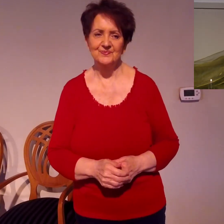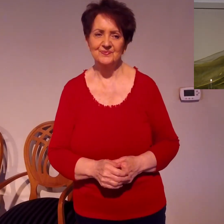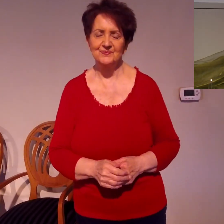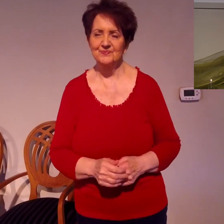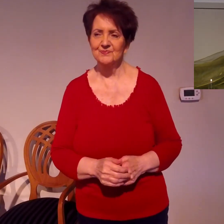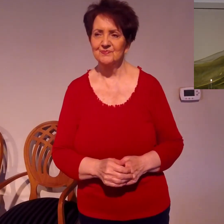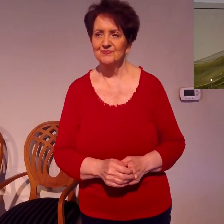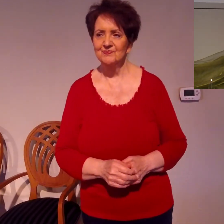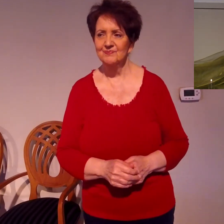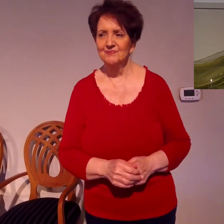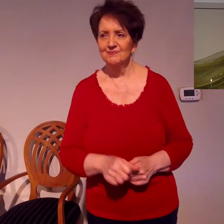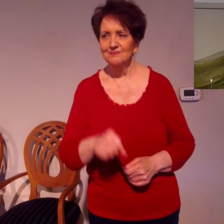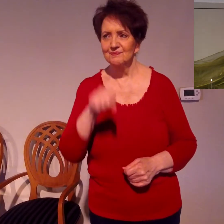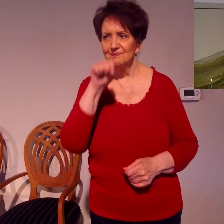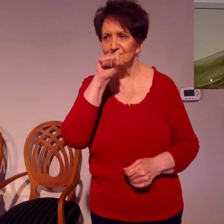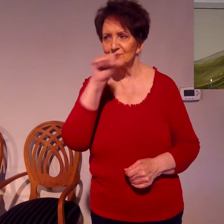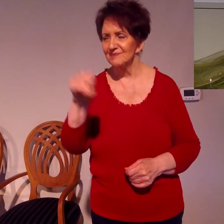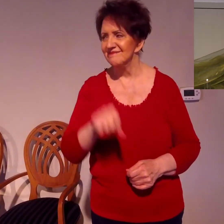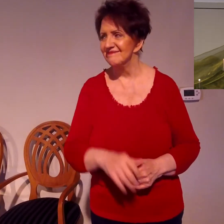I love it.